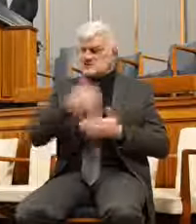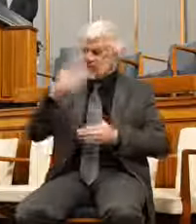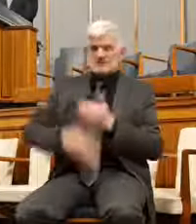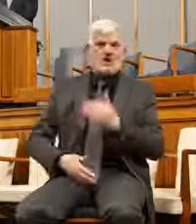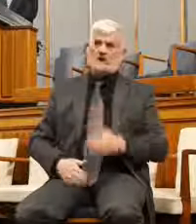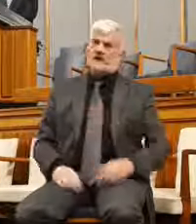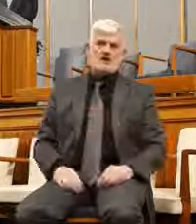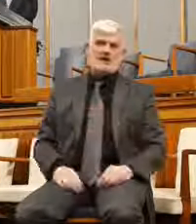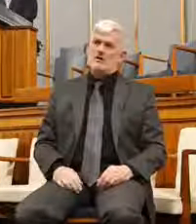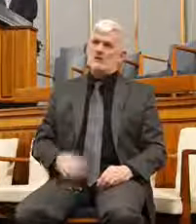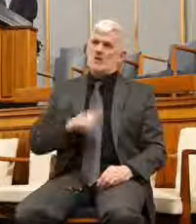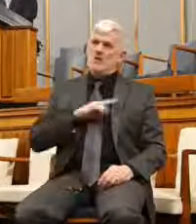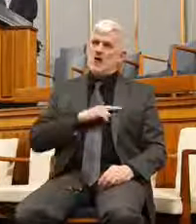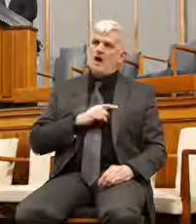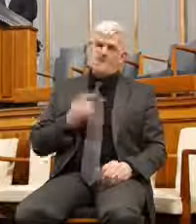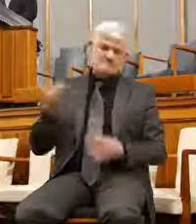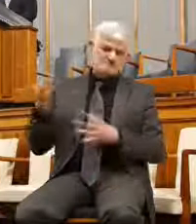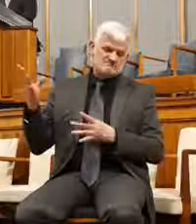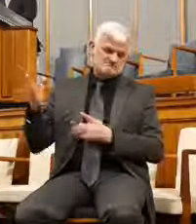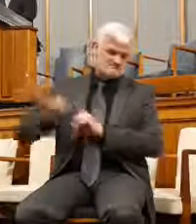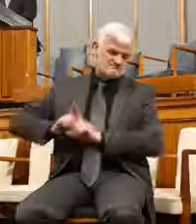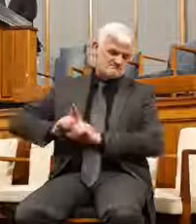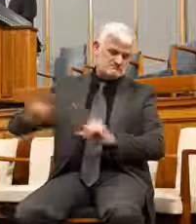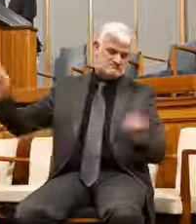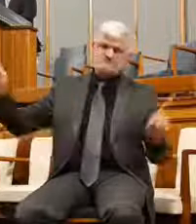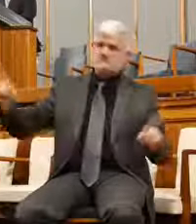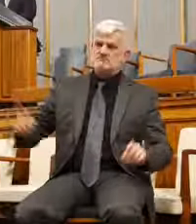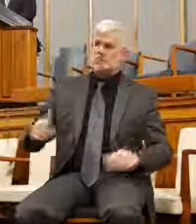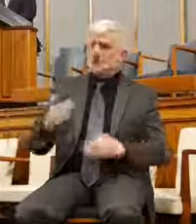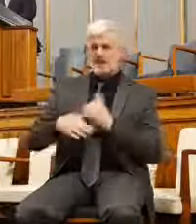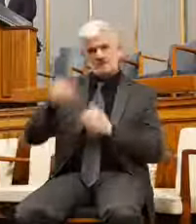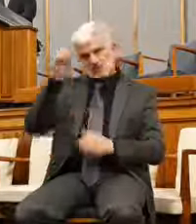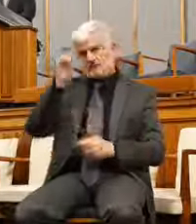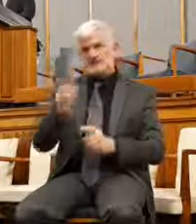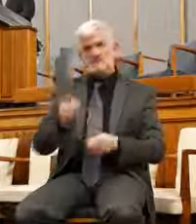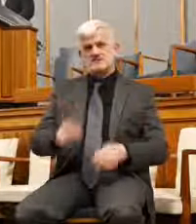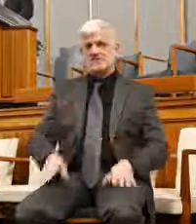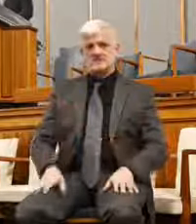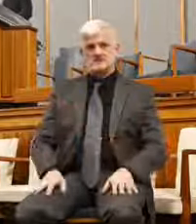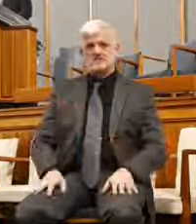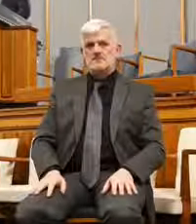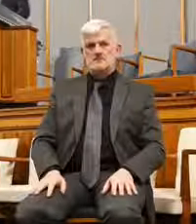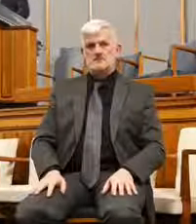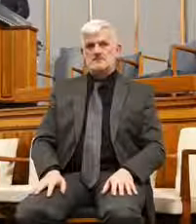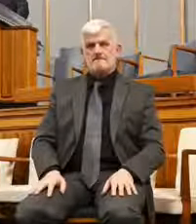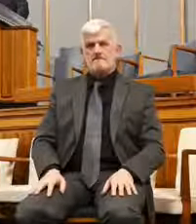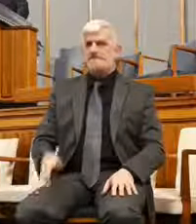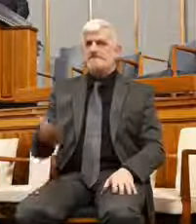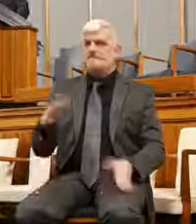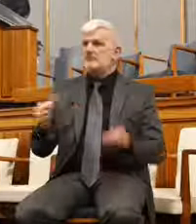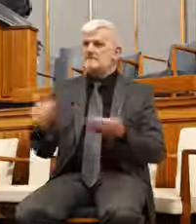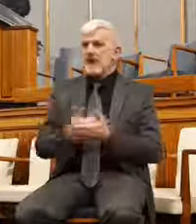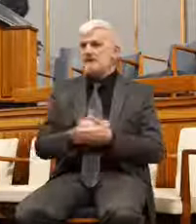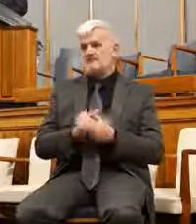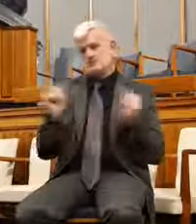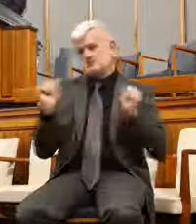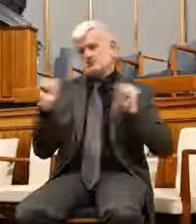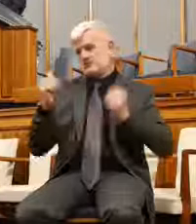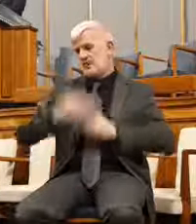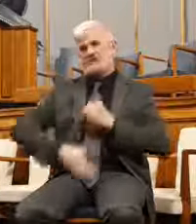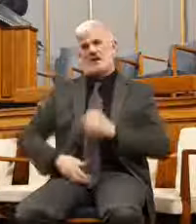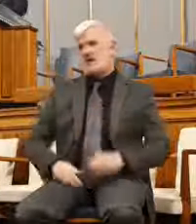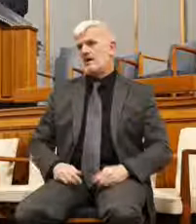Christ. You're alienated, cut off from him. And because you've never been saved, never been justified,